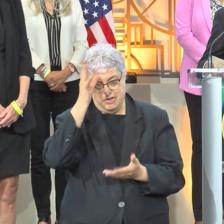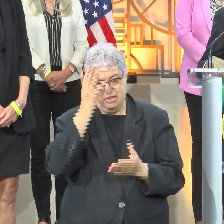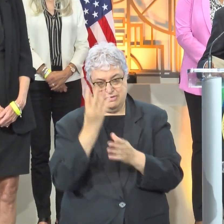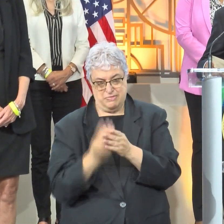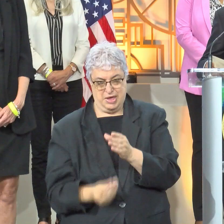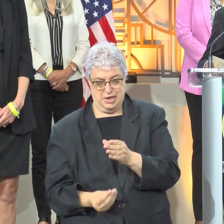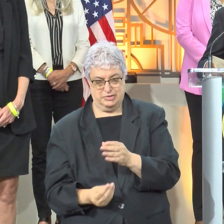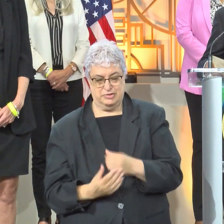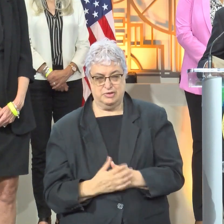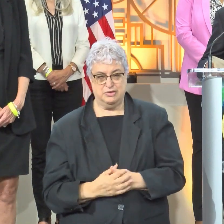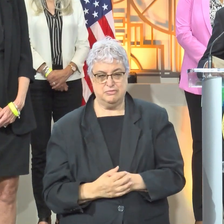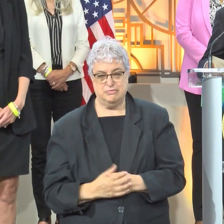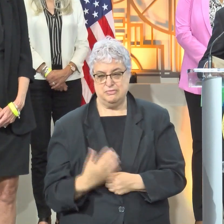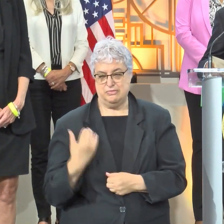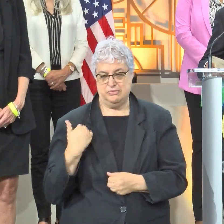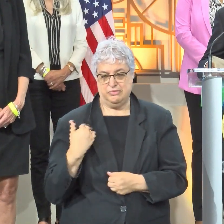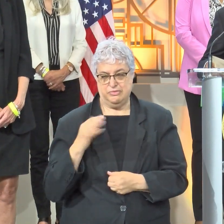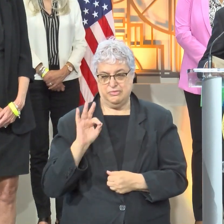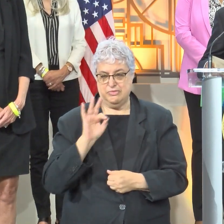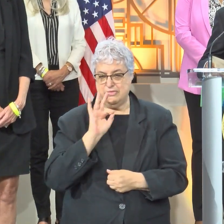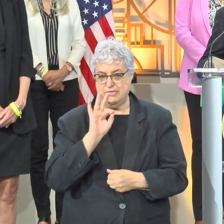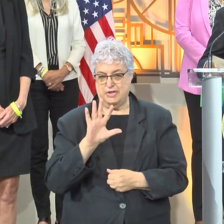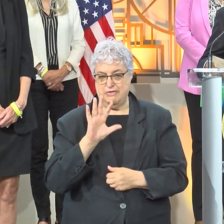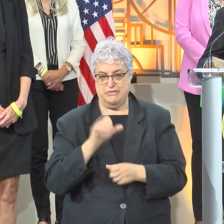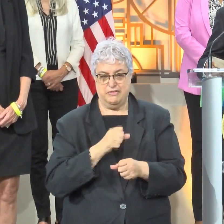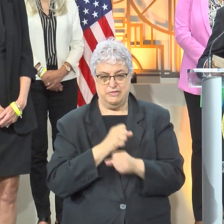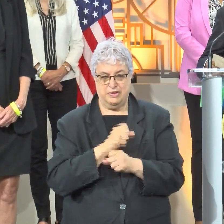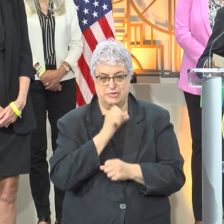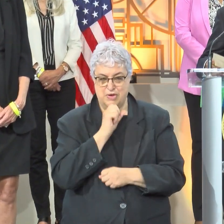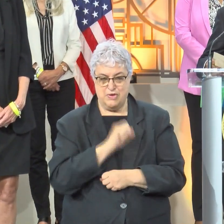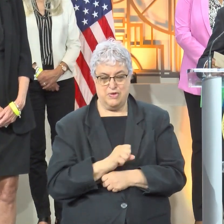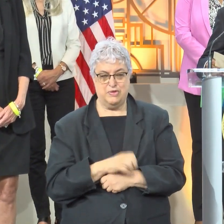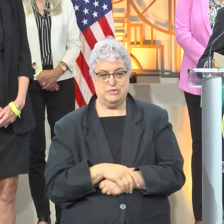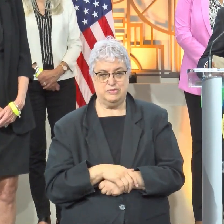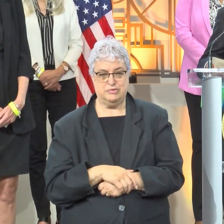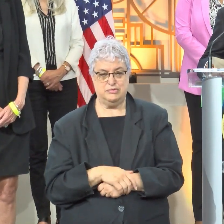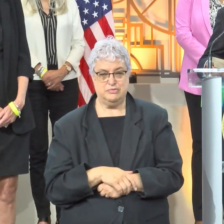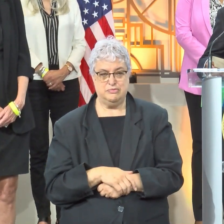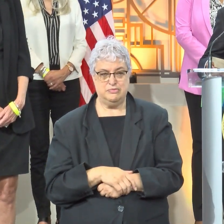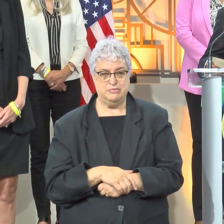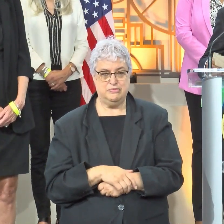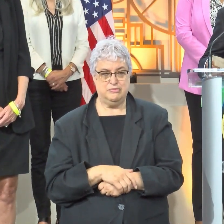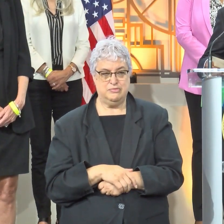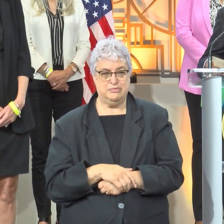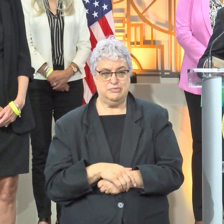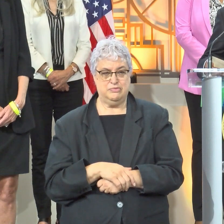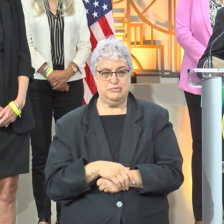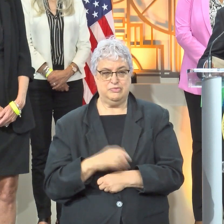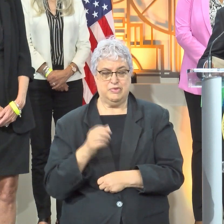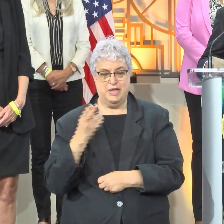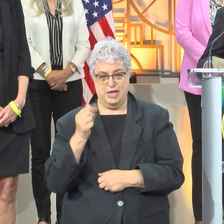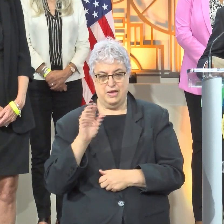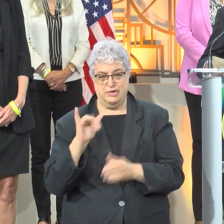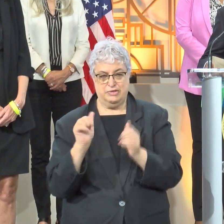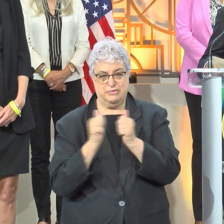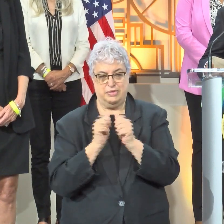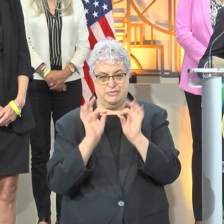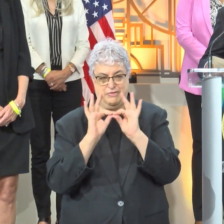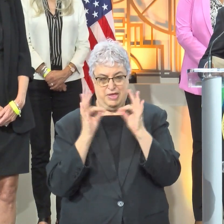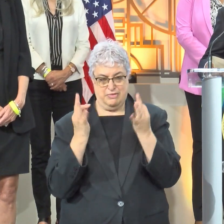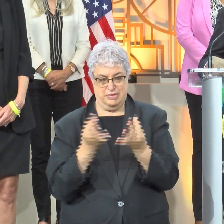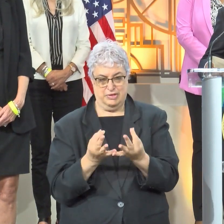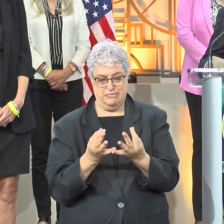passed over the weekend, 95 years of age. And so Harry is with his family, and we want to